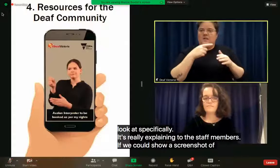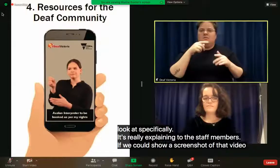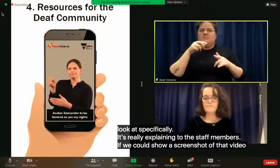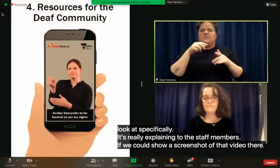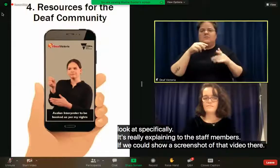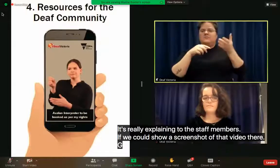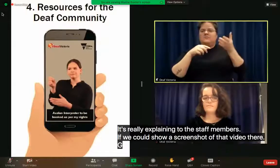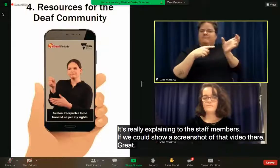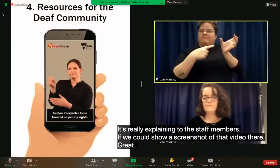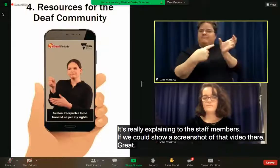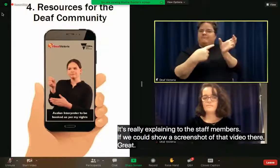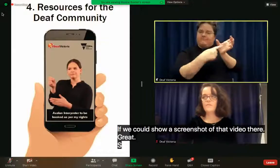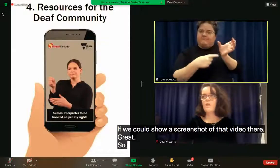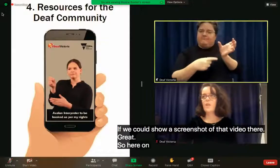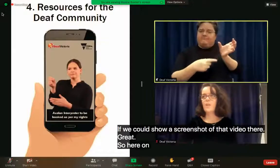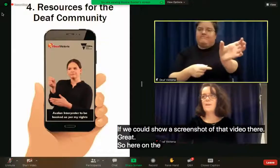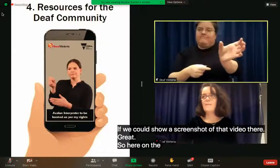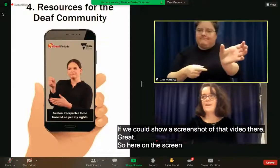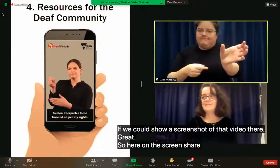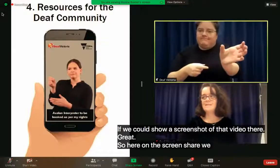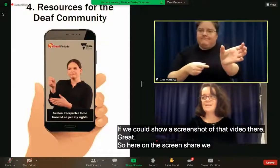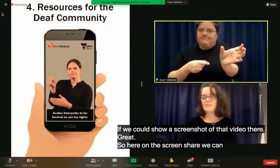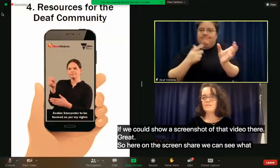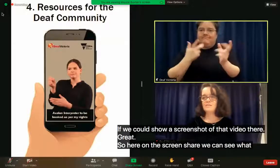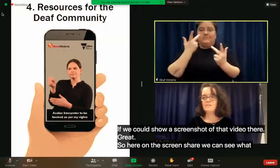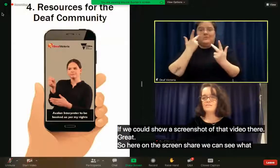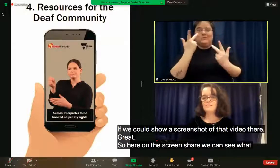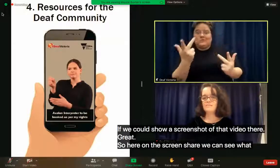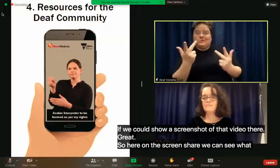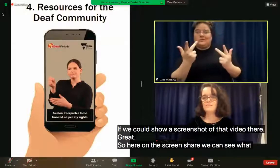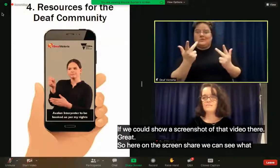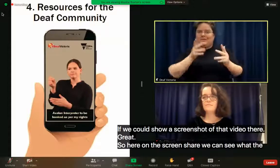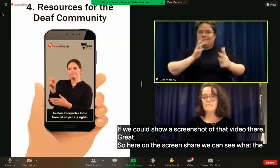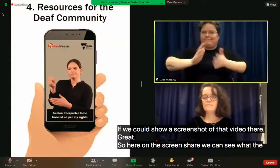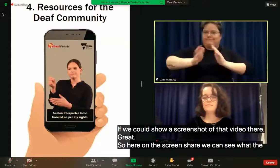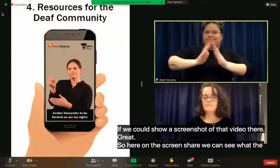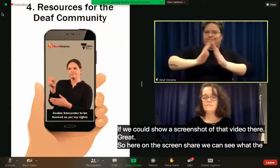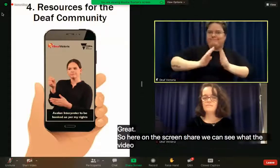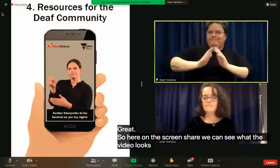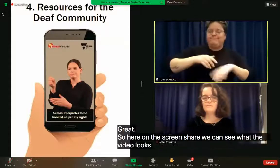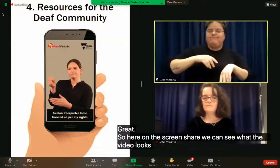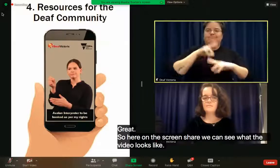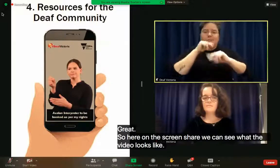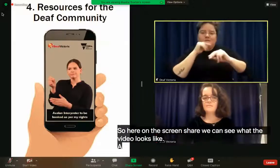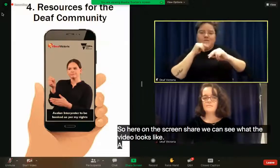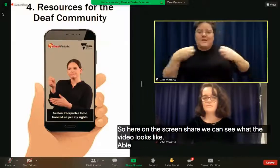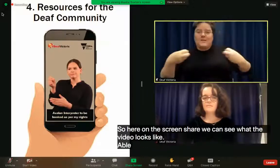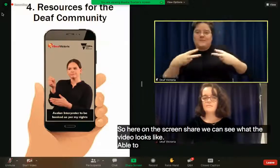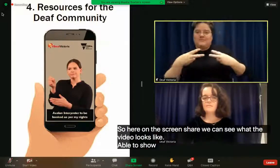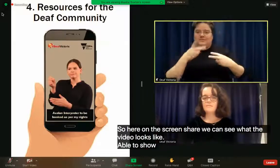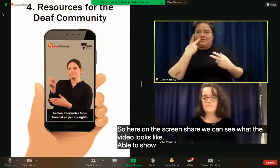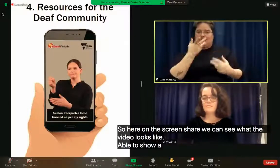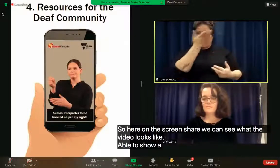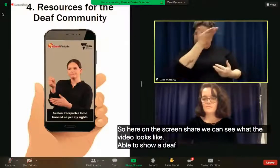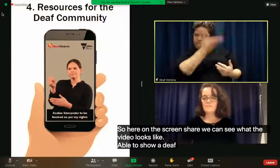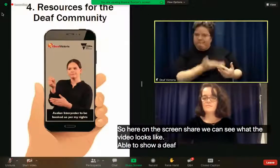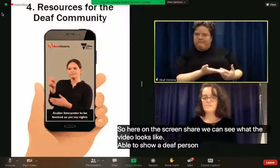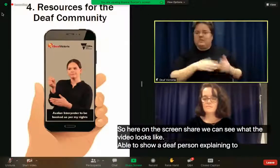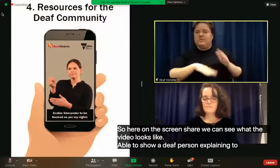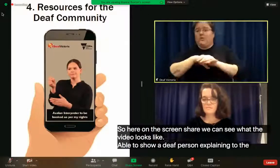video looks like. Able to show a deaf person explaining to the healthcare professional or the staff member, the receptionist, whoever it